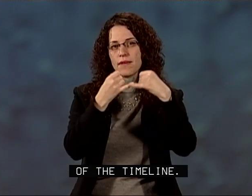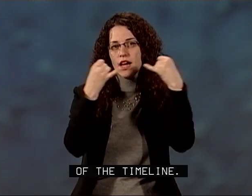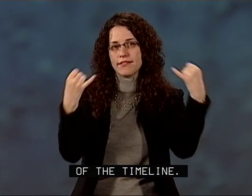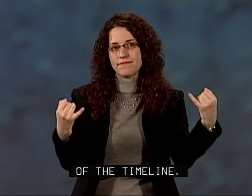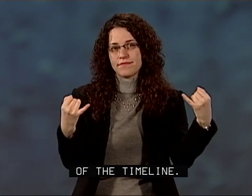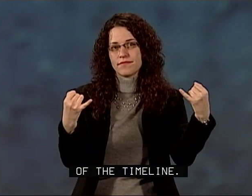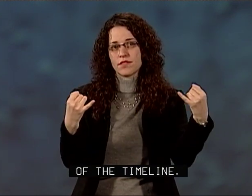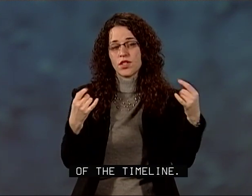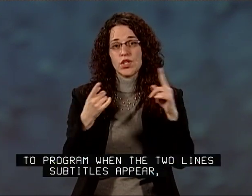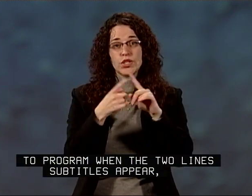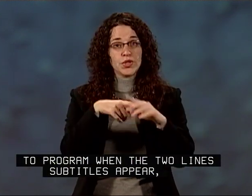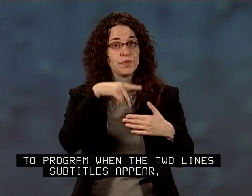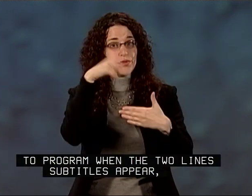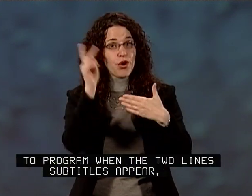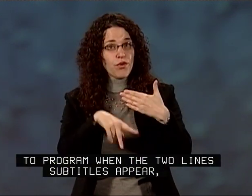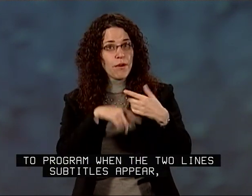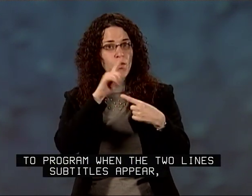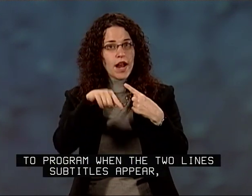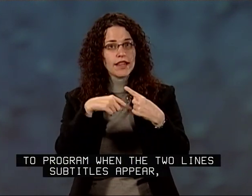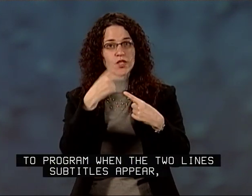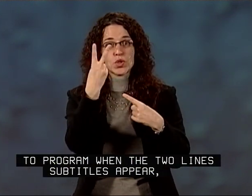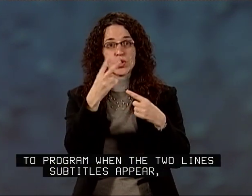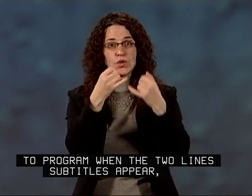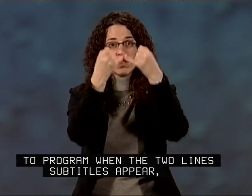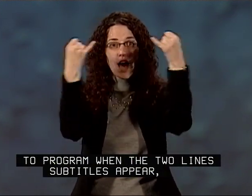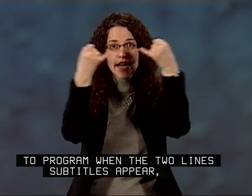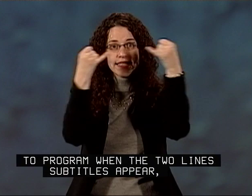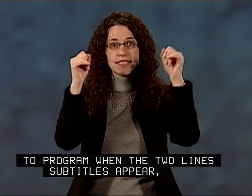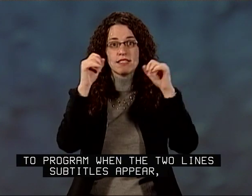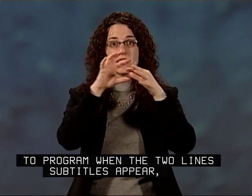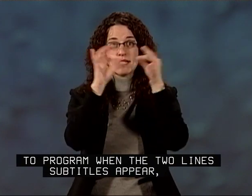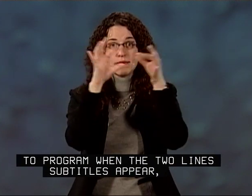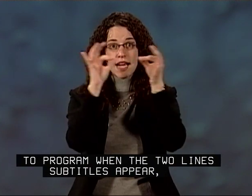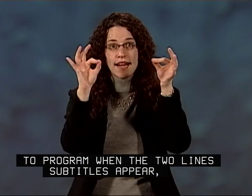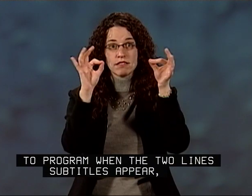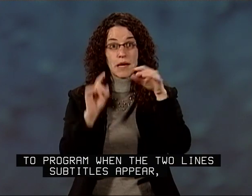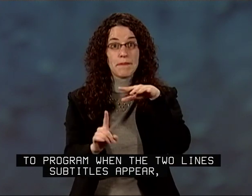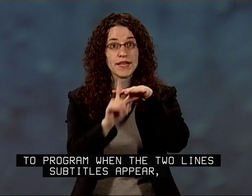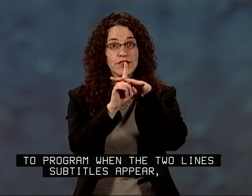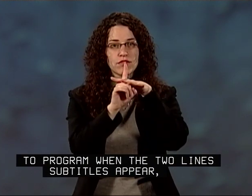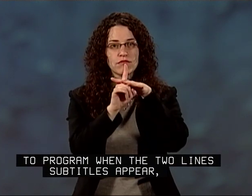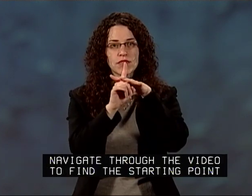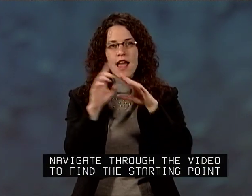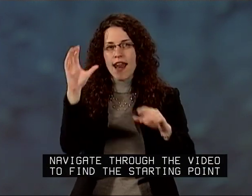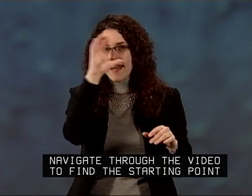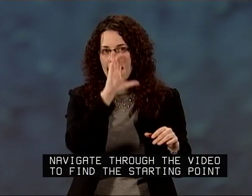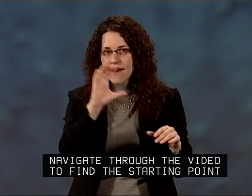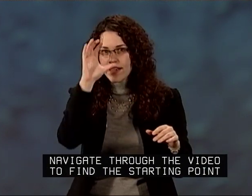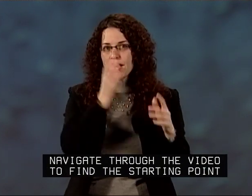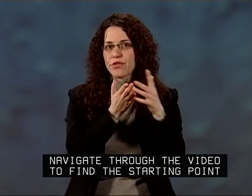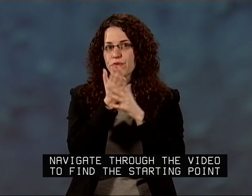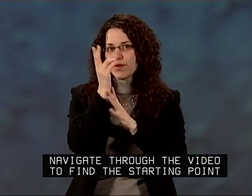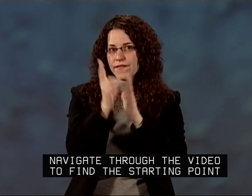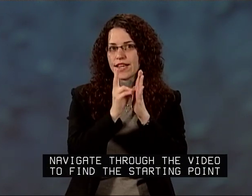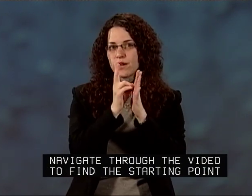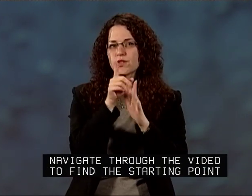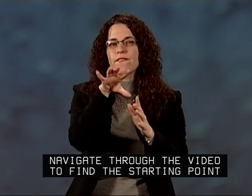timeline. To program when the 2 lines subtitles appear, navigate through the video to